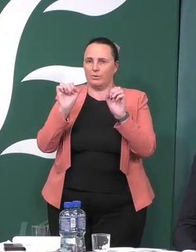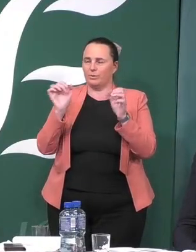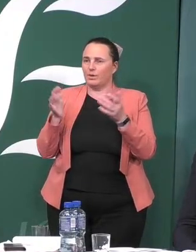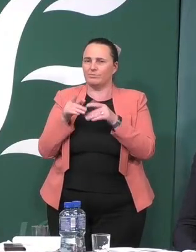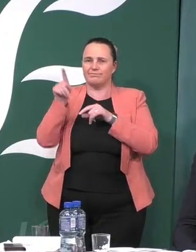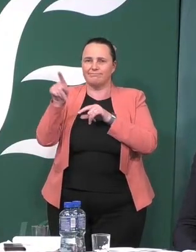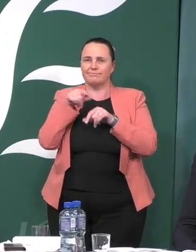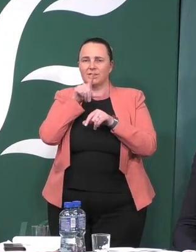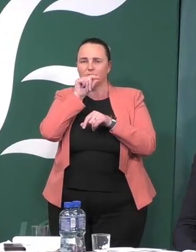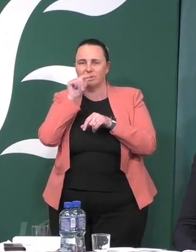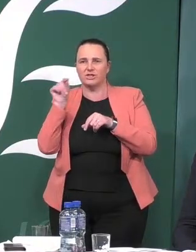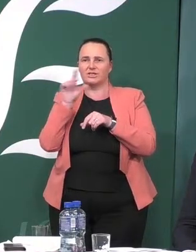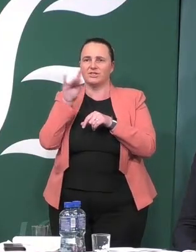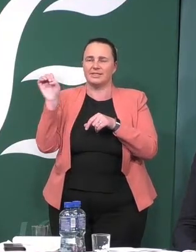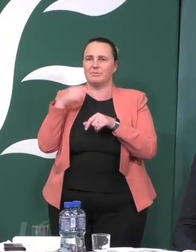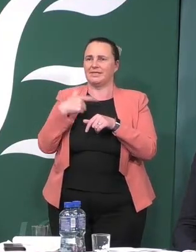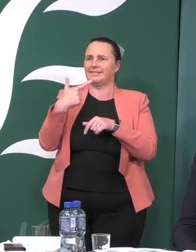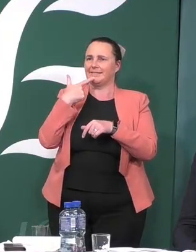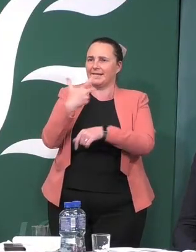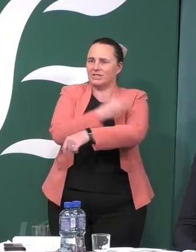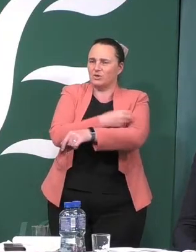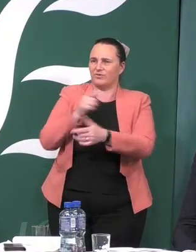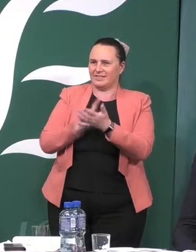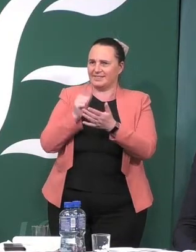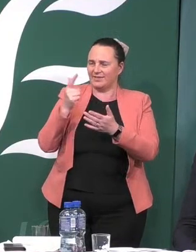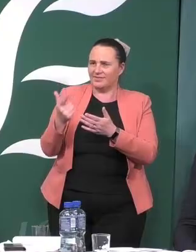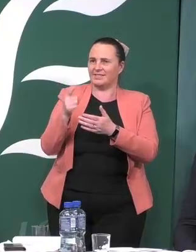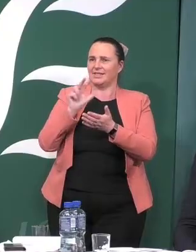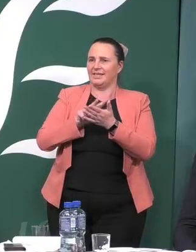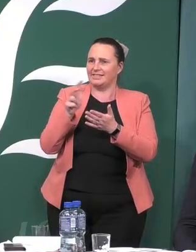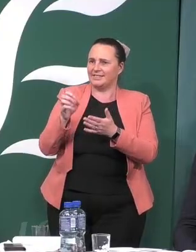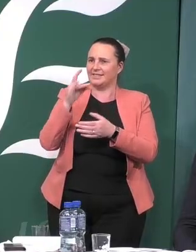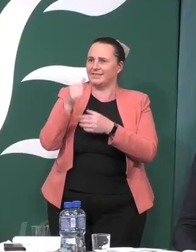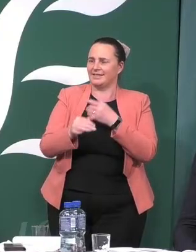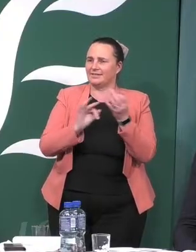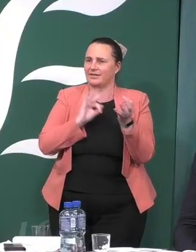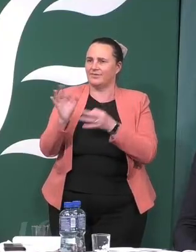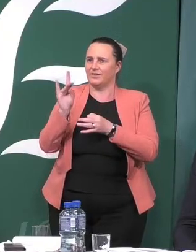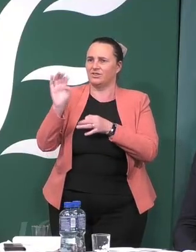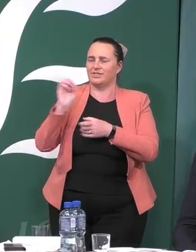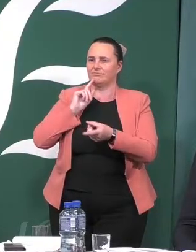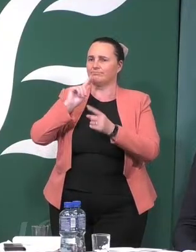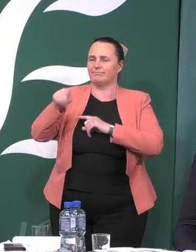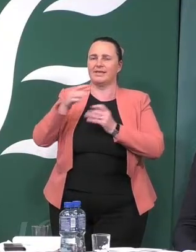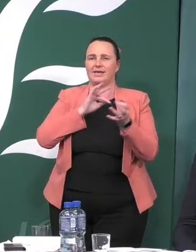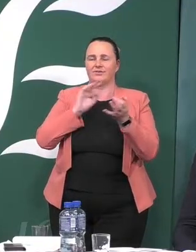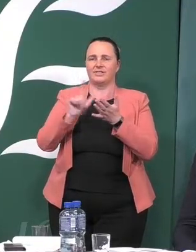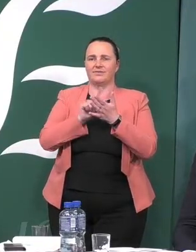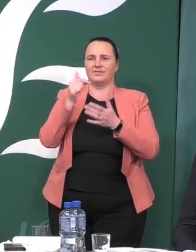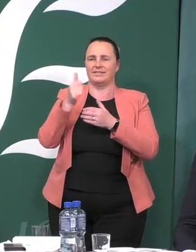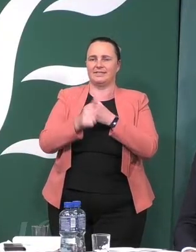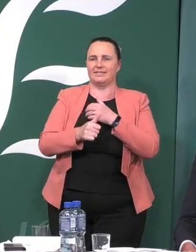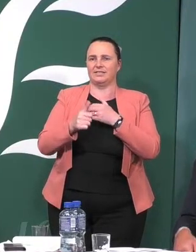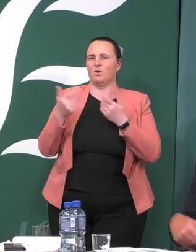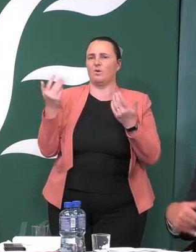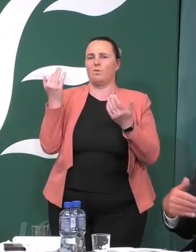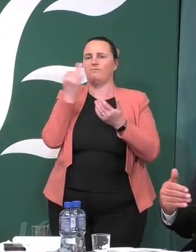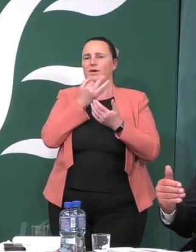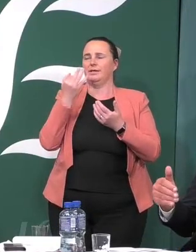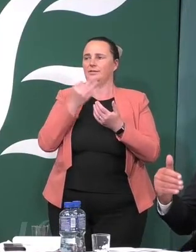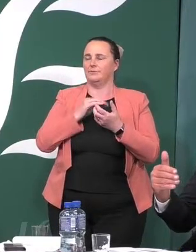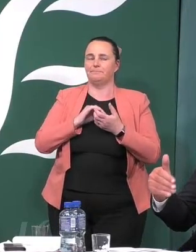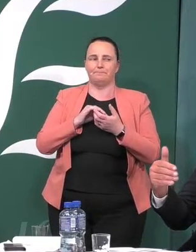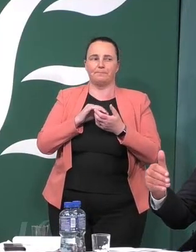HSE on Twitter who say their second doses for the 17th and the 18th, and the HSE is responding saying anything after 17 is